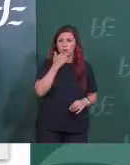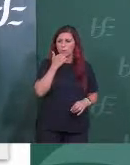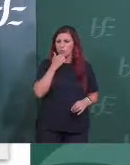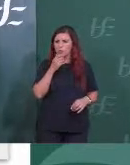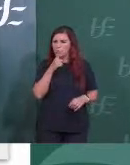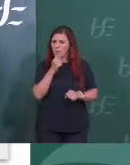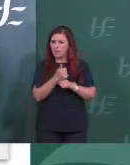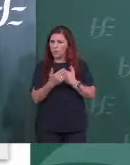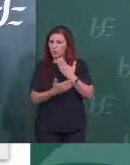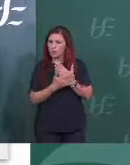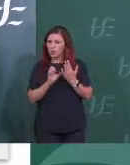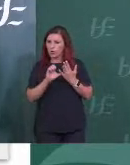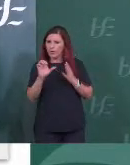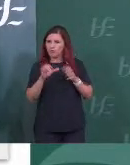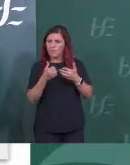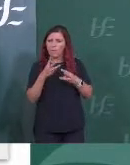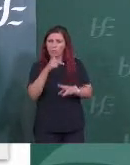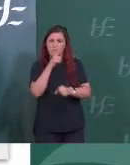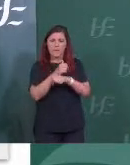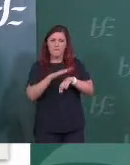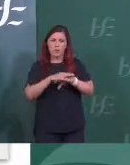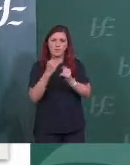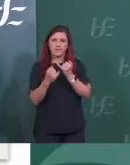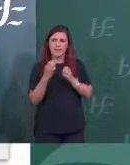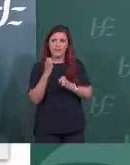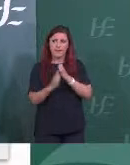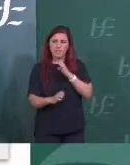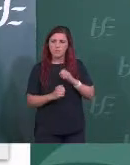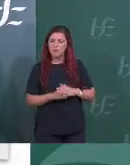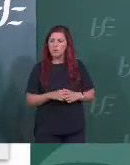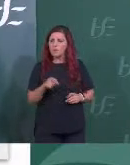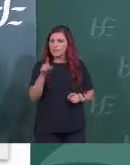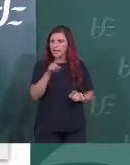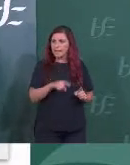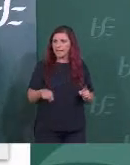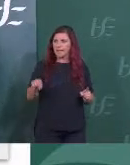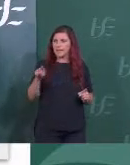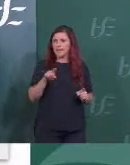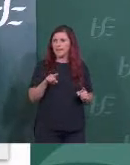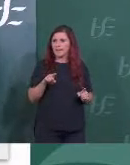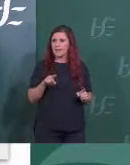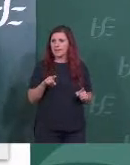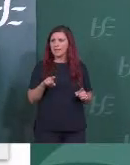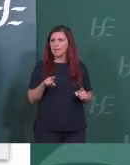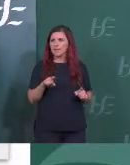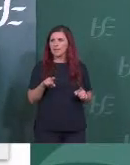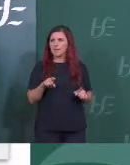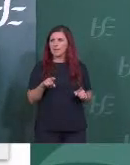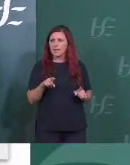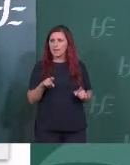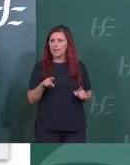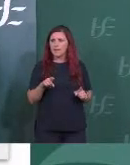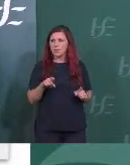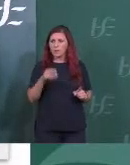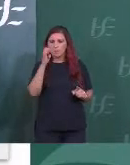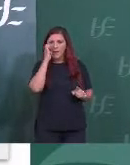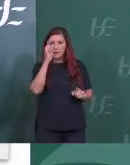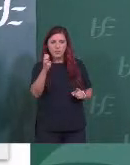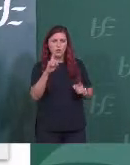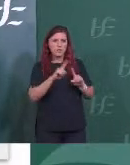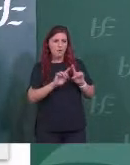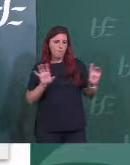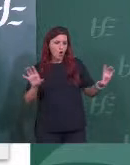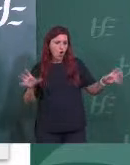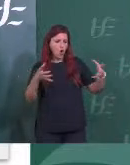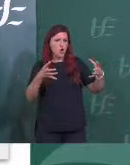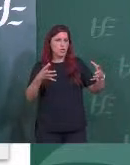younger age group just at the end. But we see levels far beyond what we would have hoped for. And even with the projections of herd immunity that we